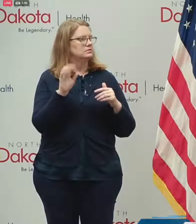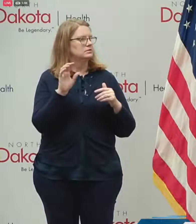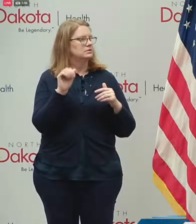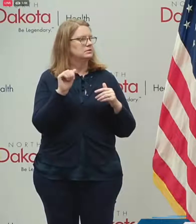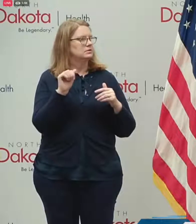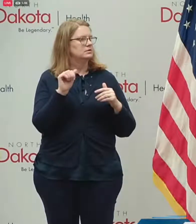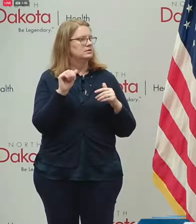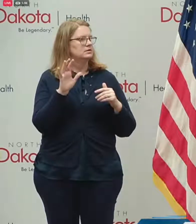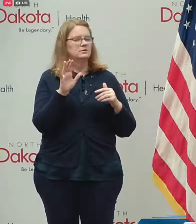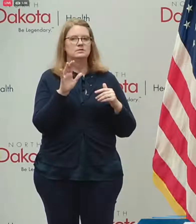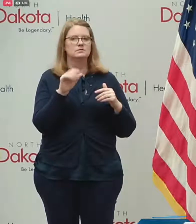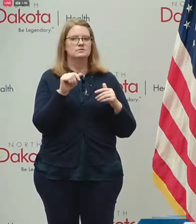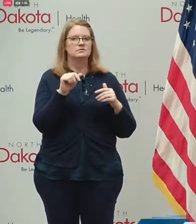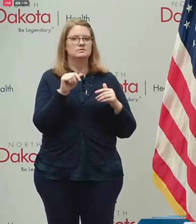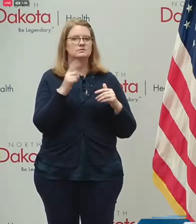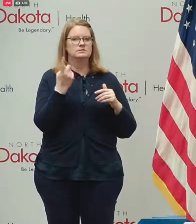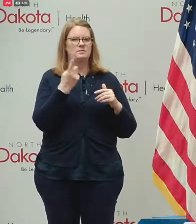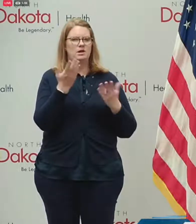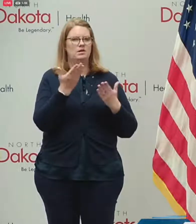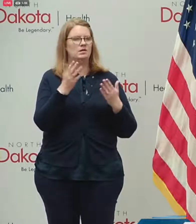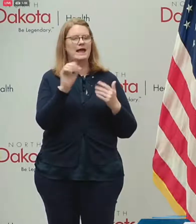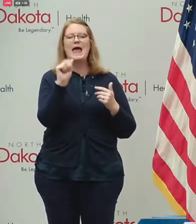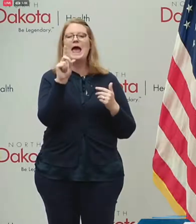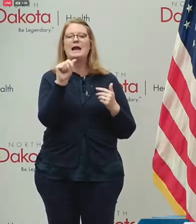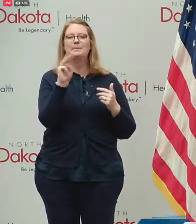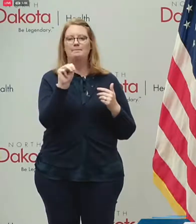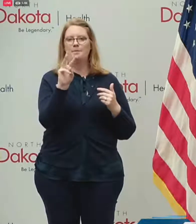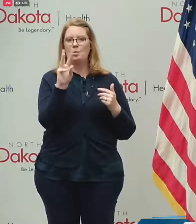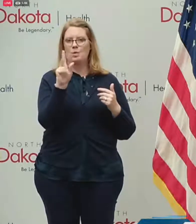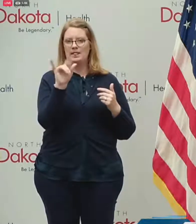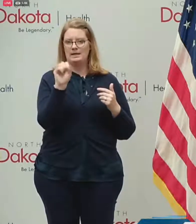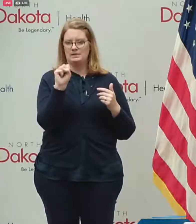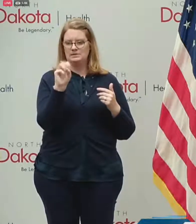Well, anyway, I will tell you that Adam Willis wrote a